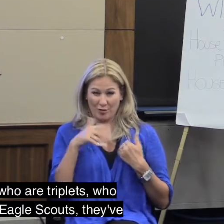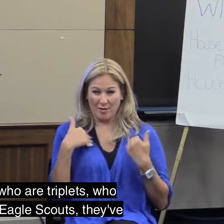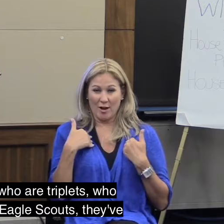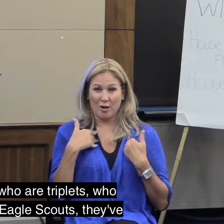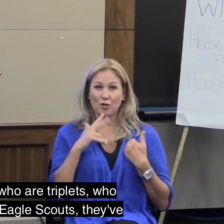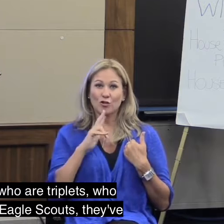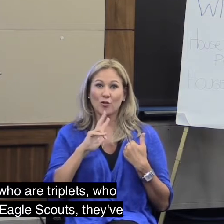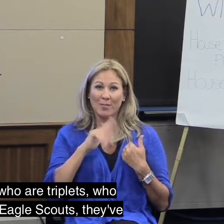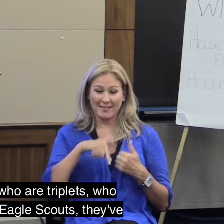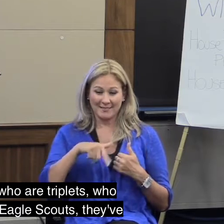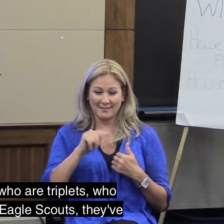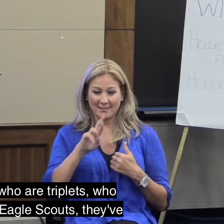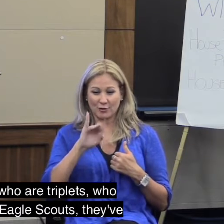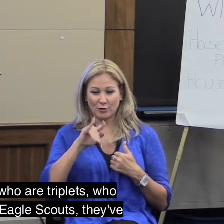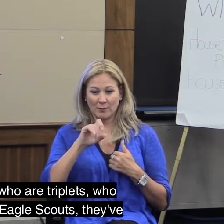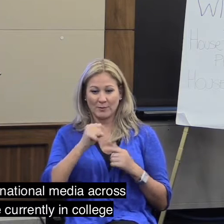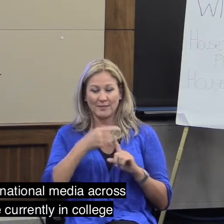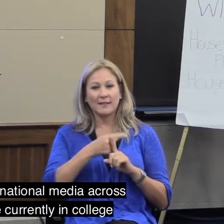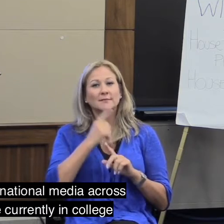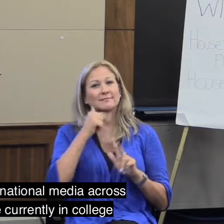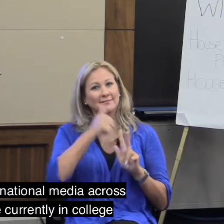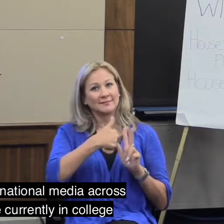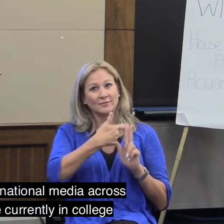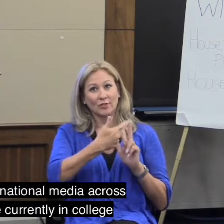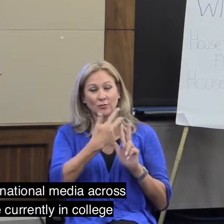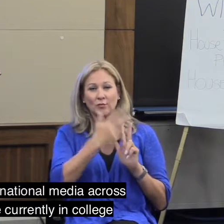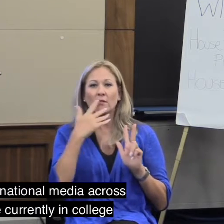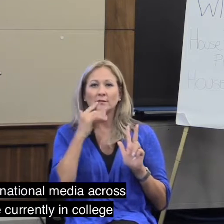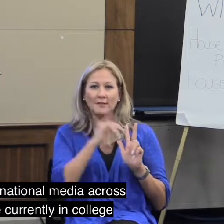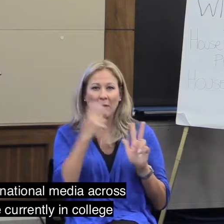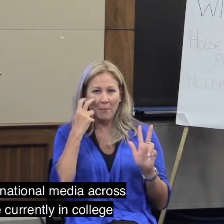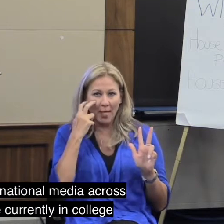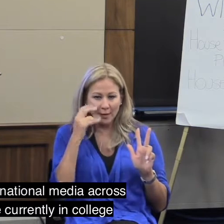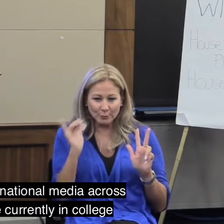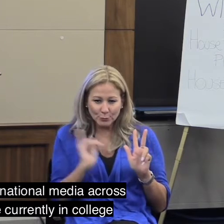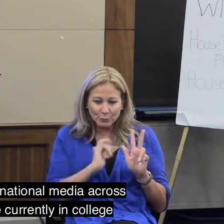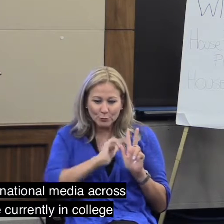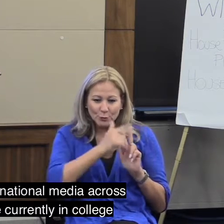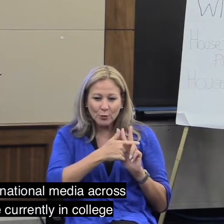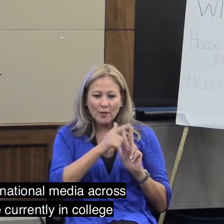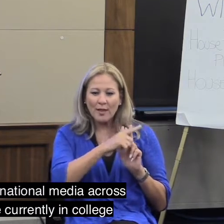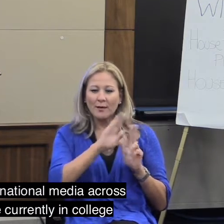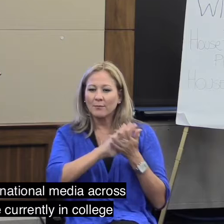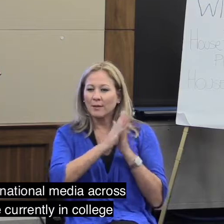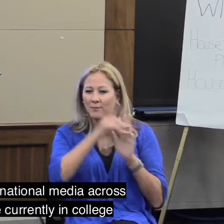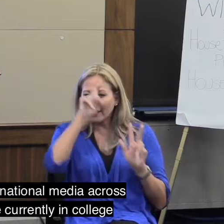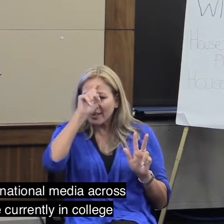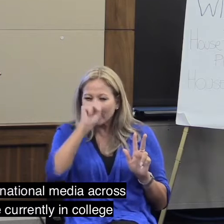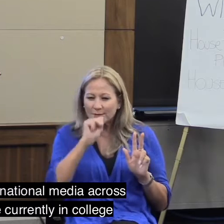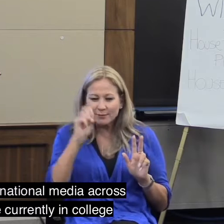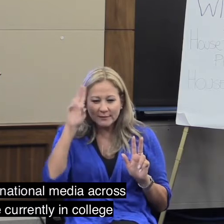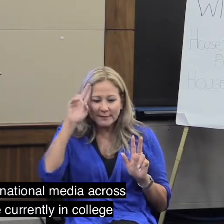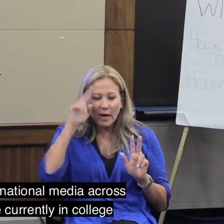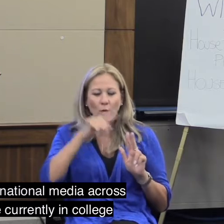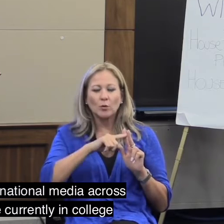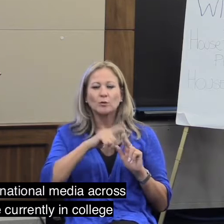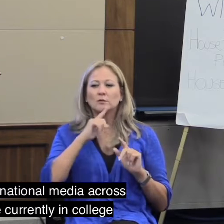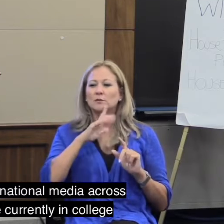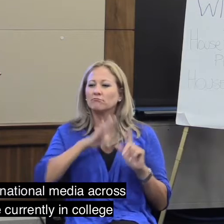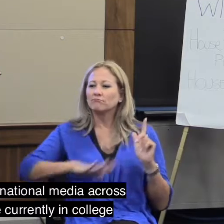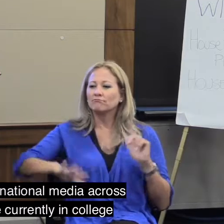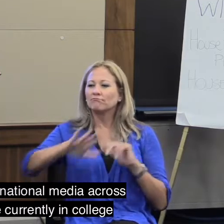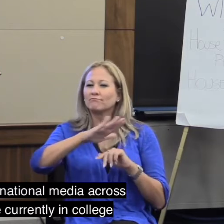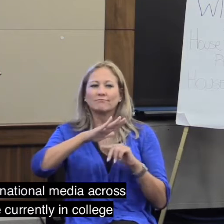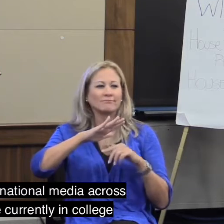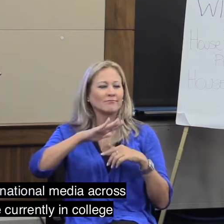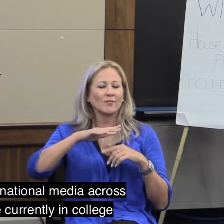are Eagle Scouts. They've been featured in various national media across the country,